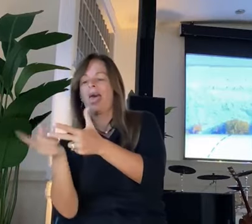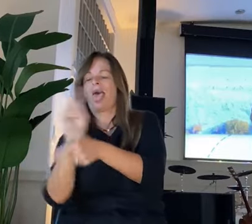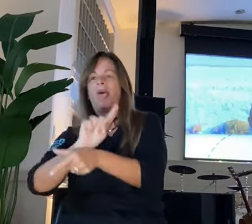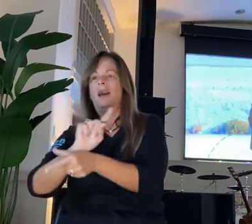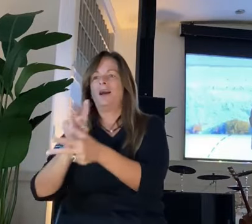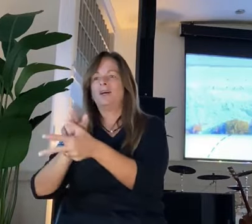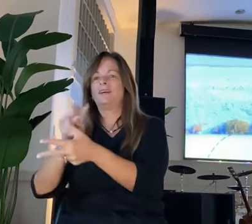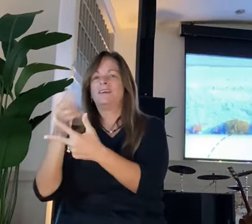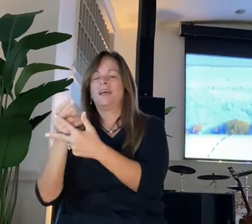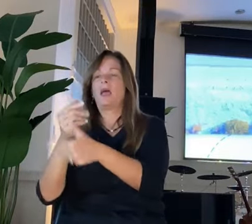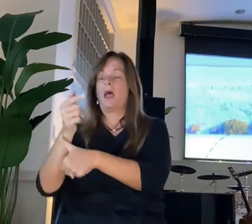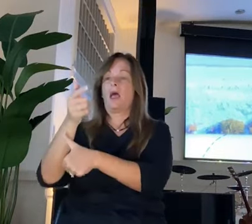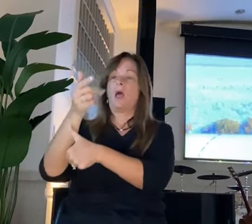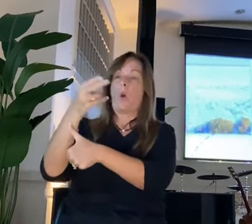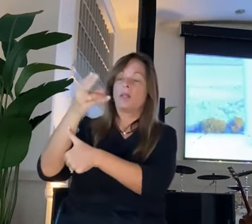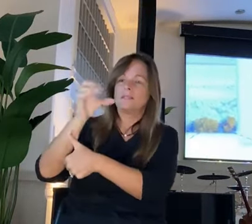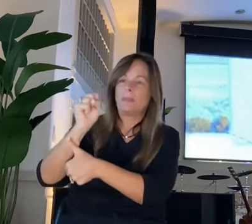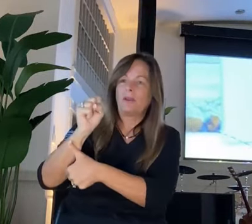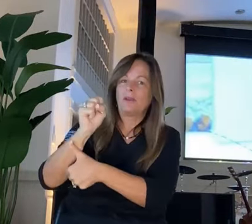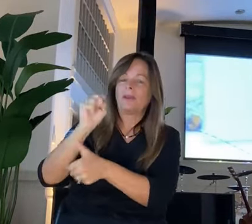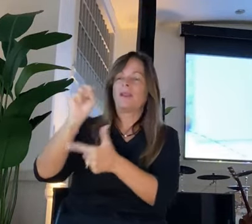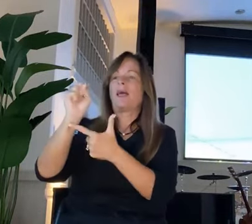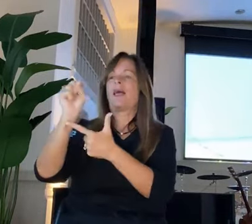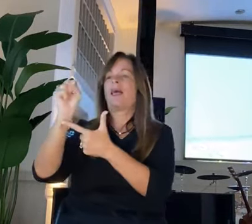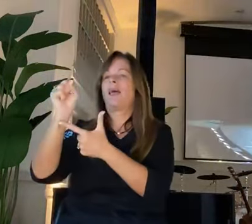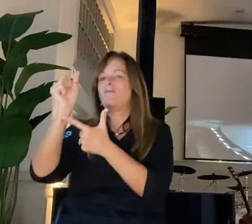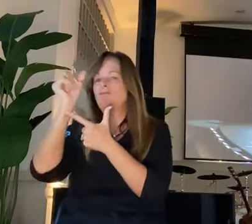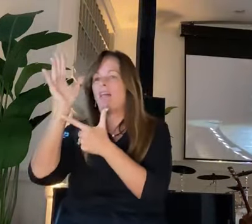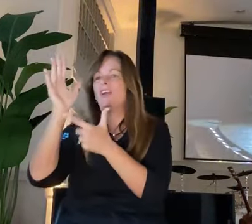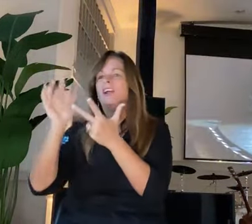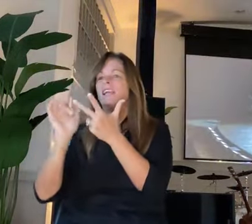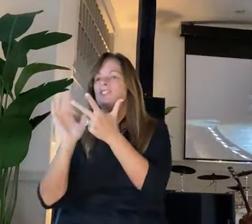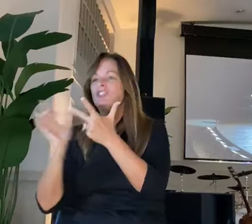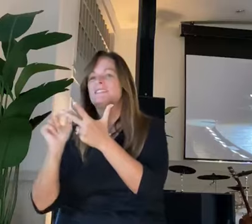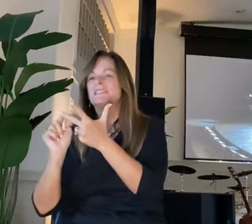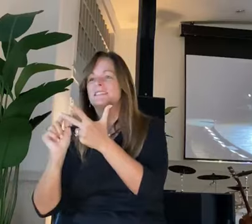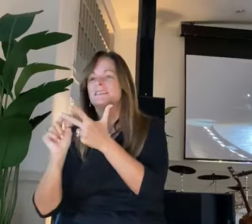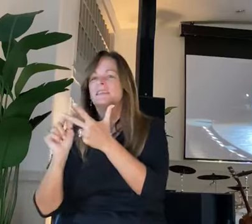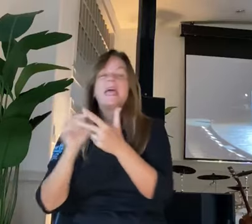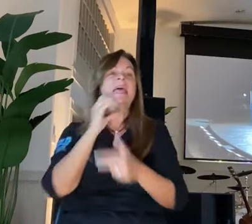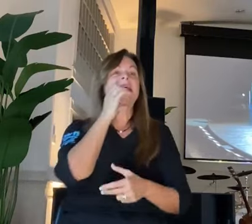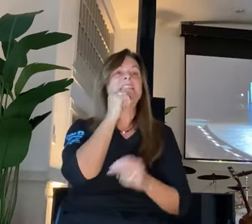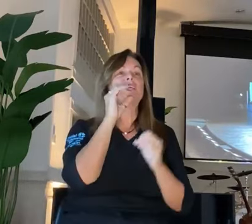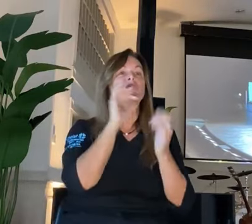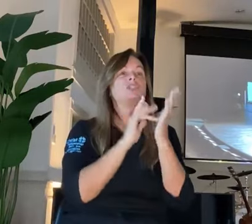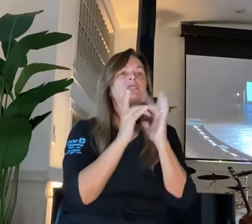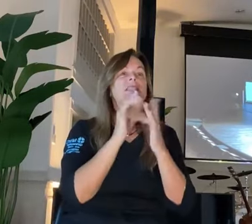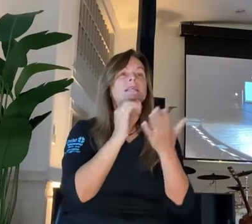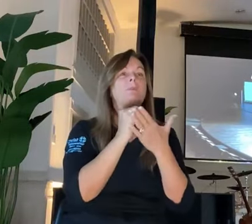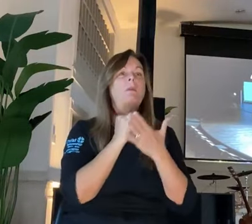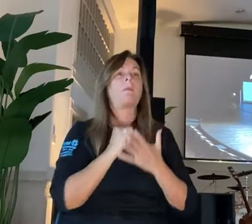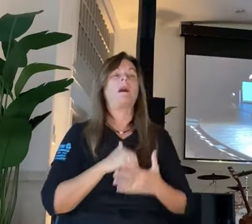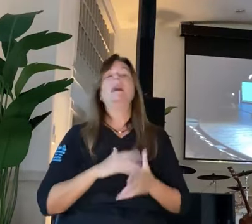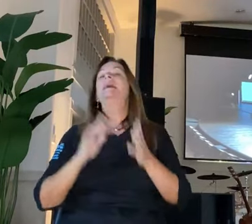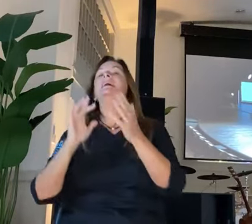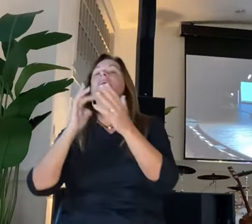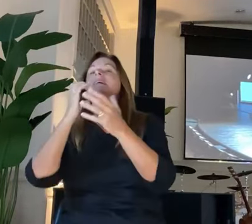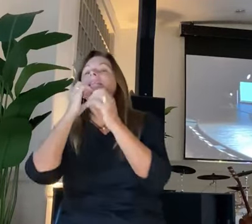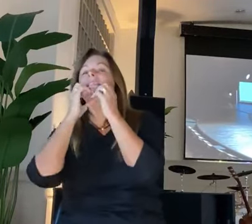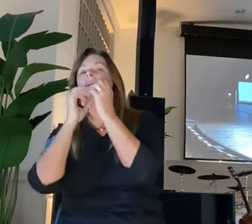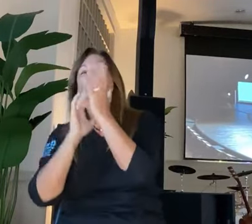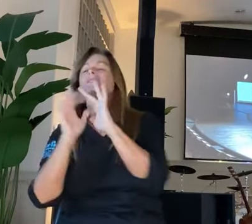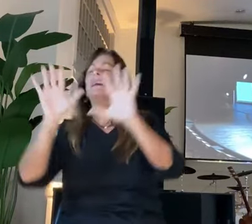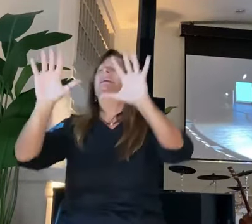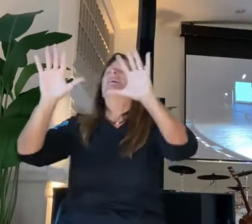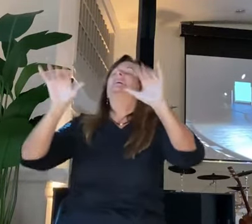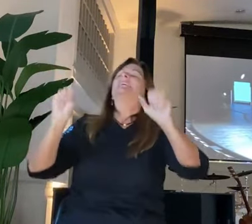Spirit. But I find myself a lot of times, I used to find myself praying to Jesus. Dear Jesus, dear Jesus. That's what I was taught. Dear Jesus, right? And you should still pray to